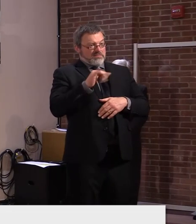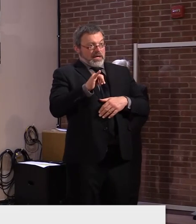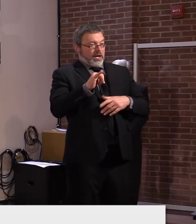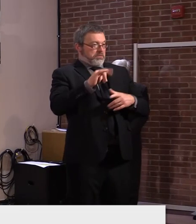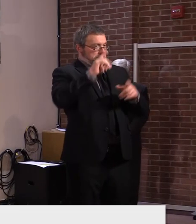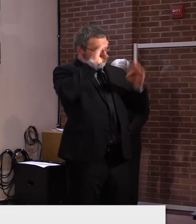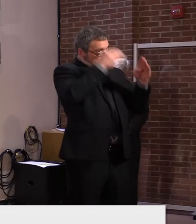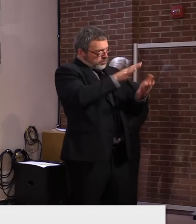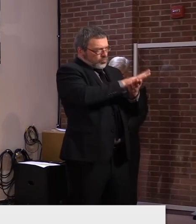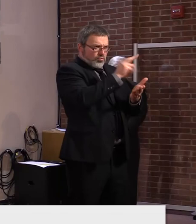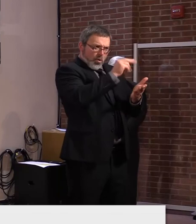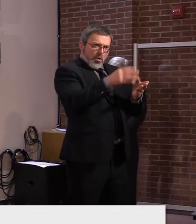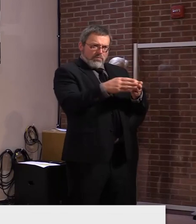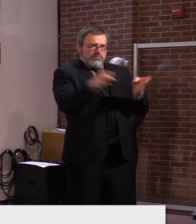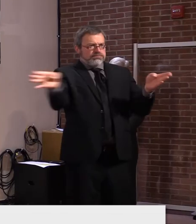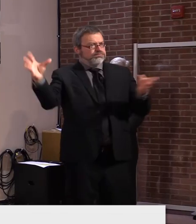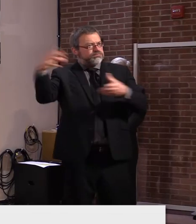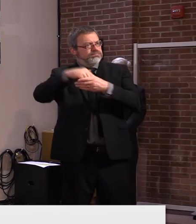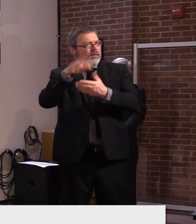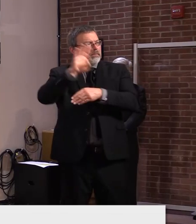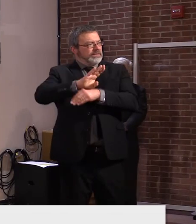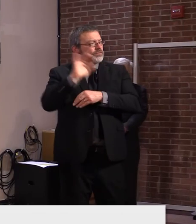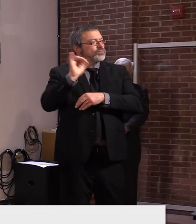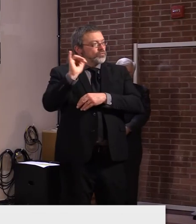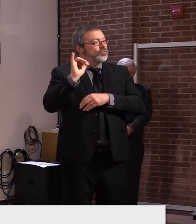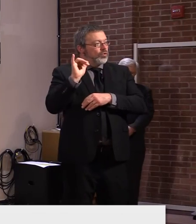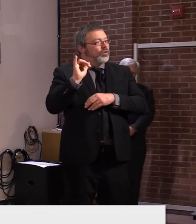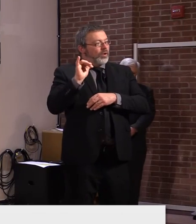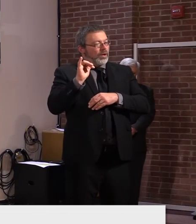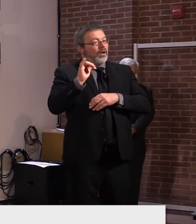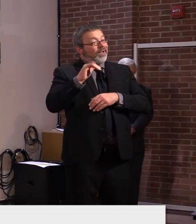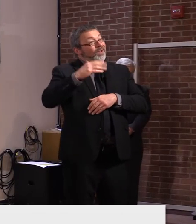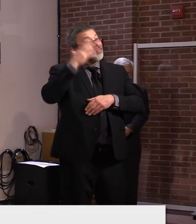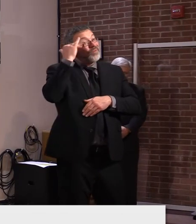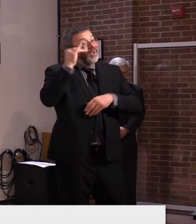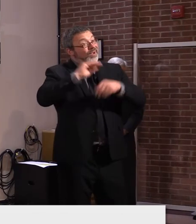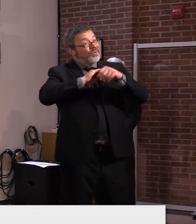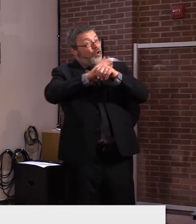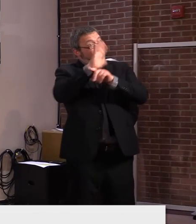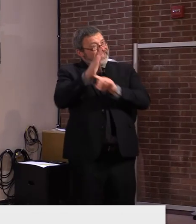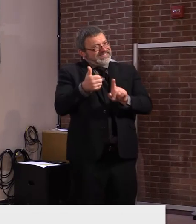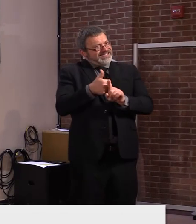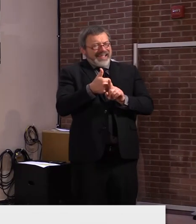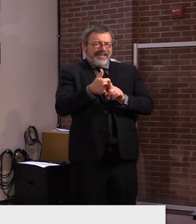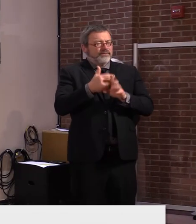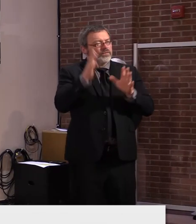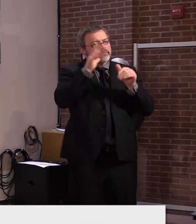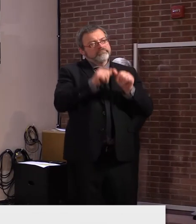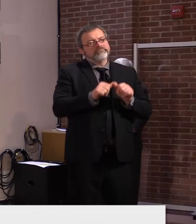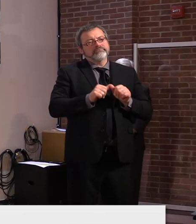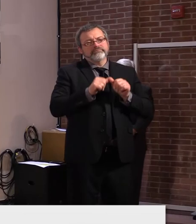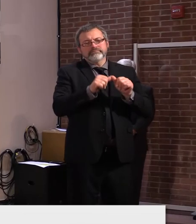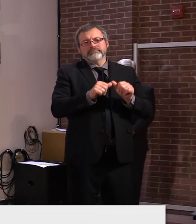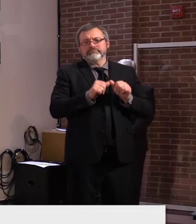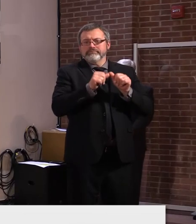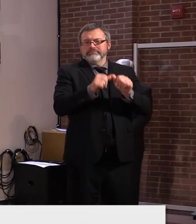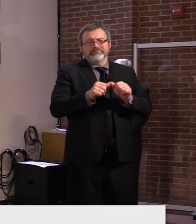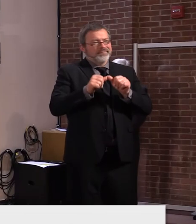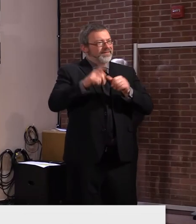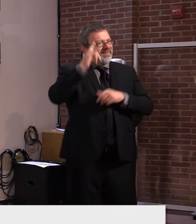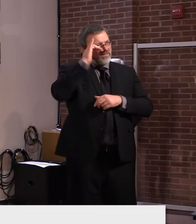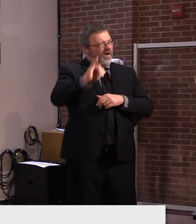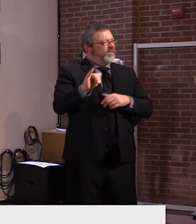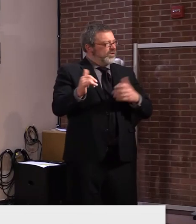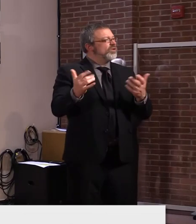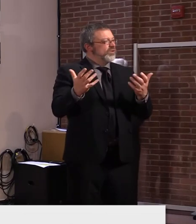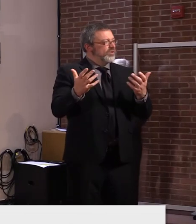basis. Even as we anticipate, I know the holidays are something that a lot of folks